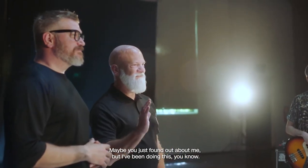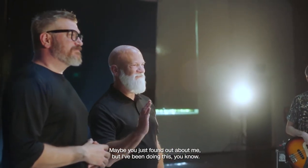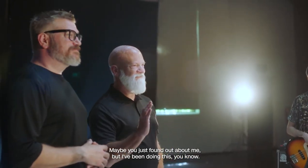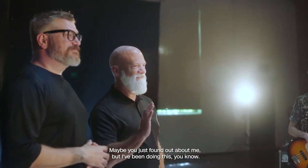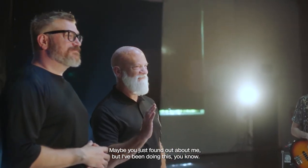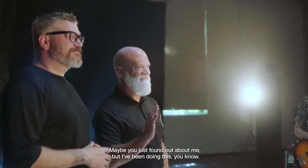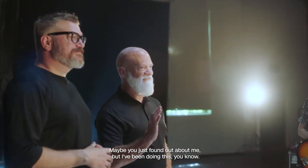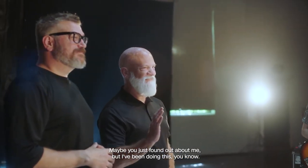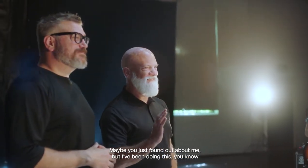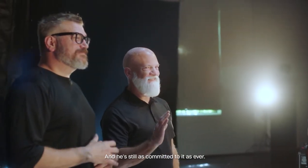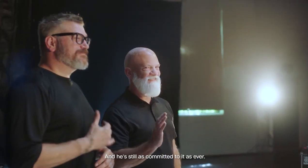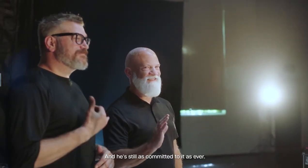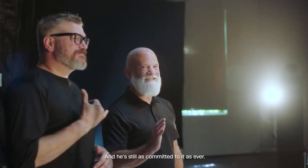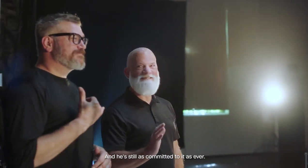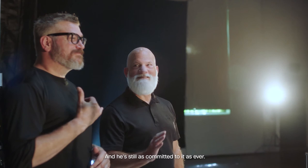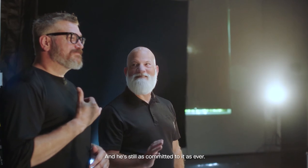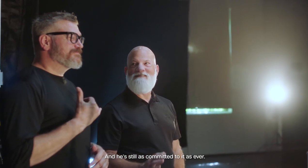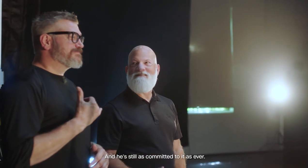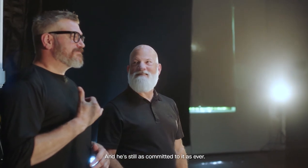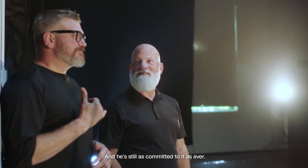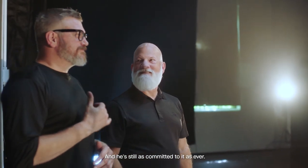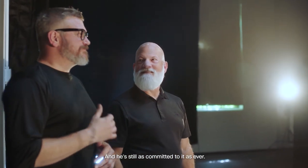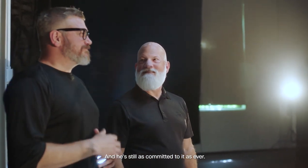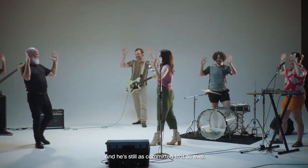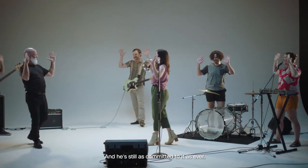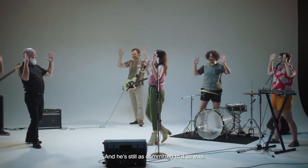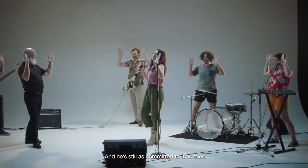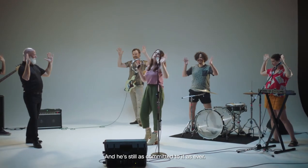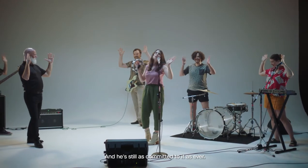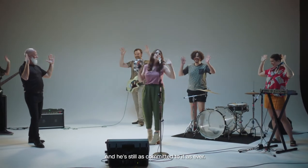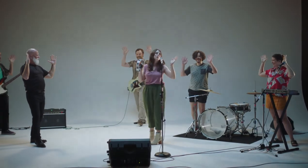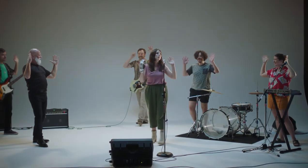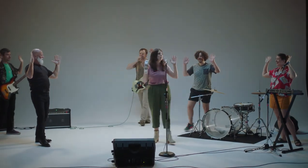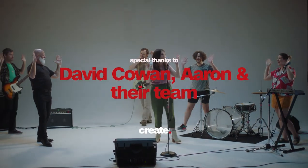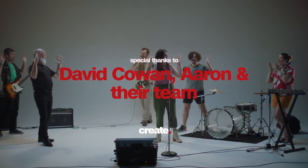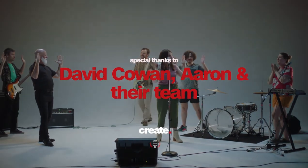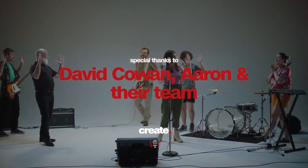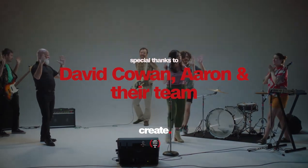but I've been doing this, you know? And he's still as committed to it as ever.